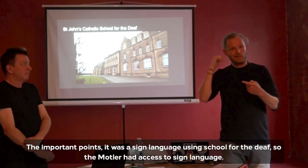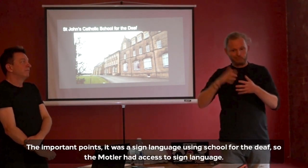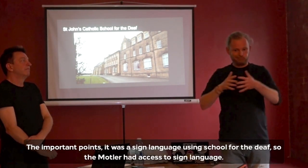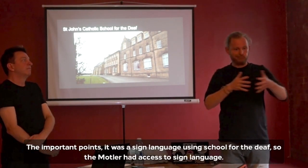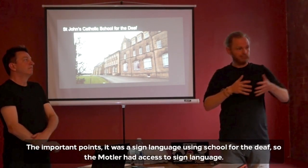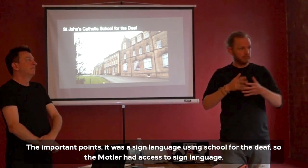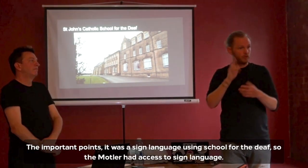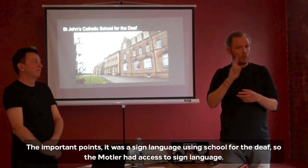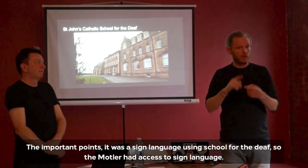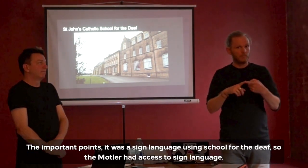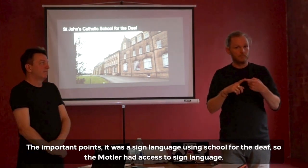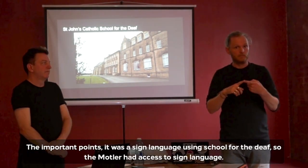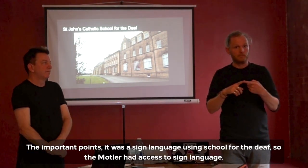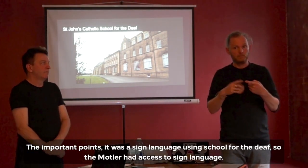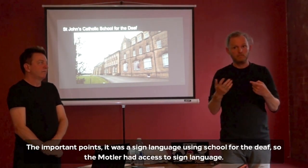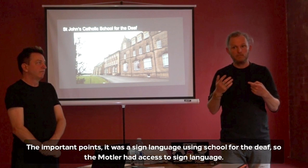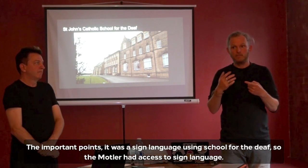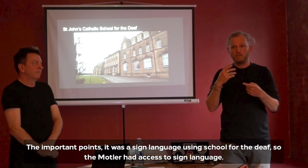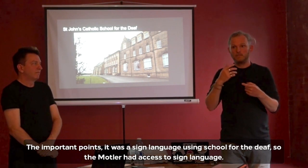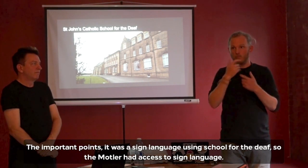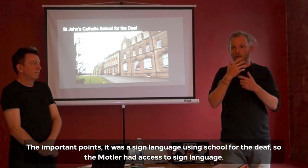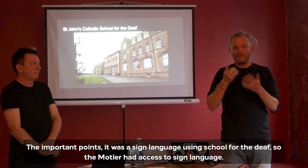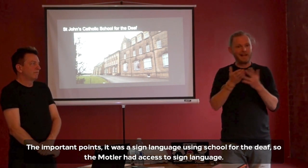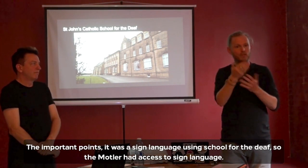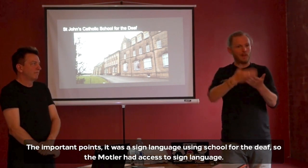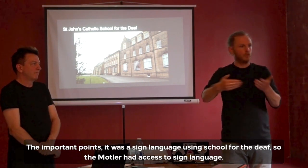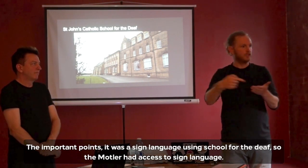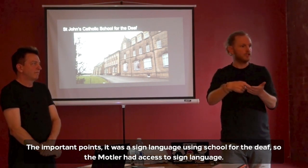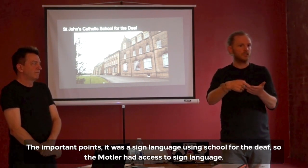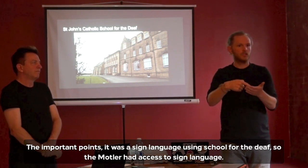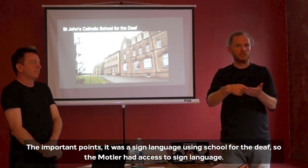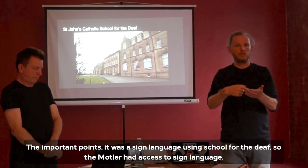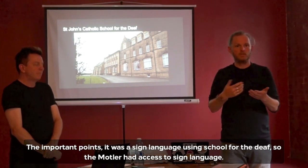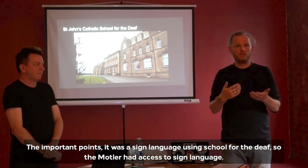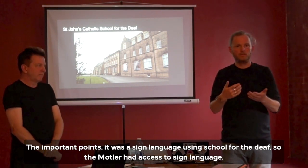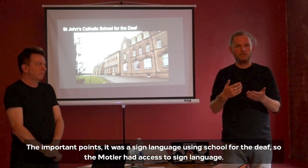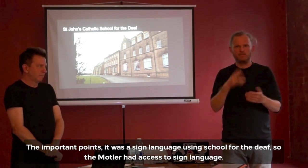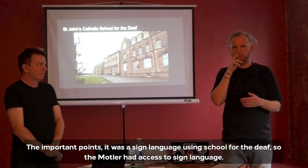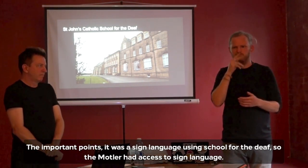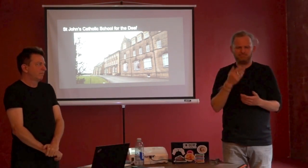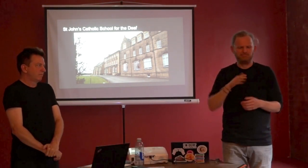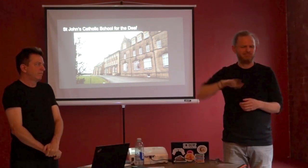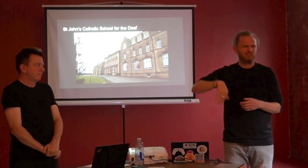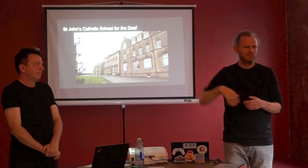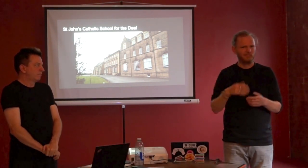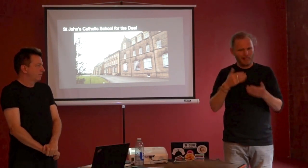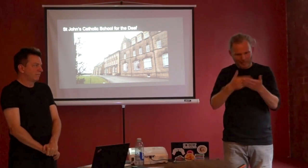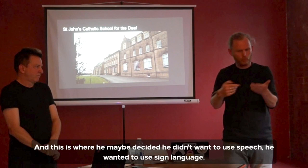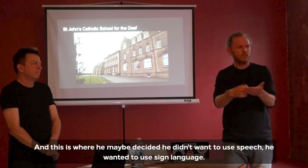So, yeah, it was, so the important points, it was a sign language using deaf school, so Motler had access to sign language, and